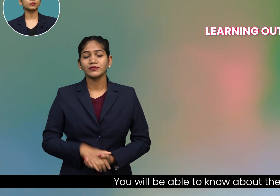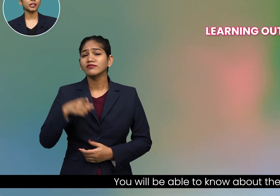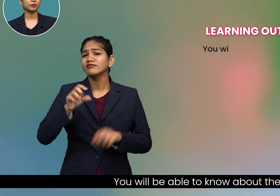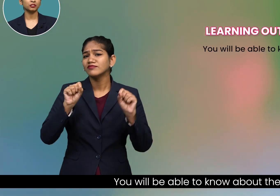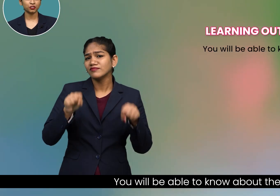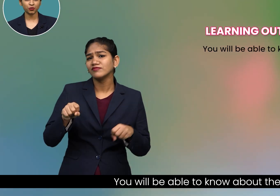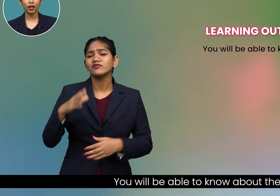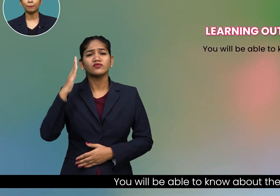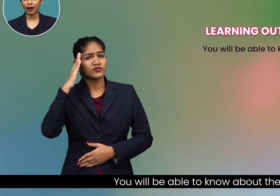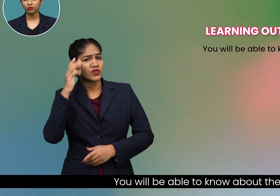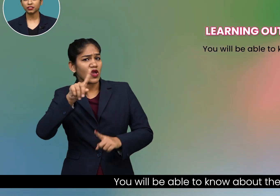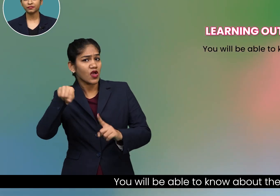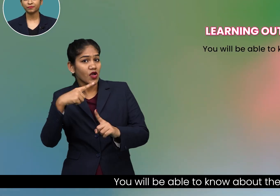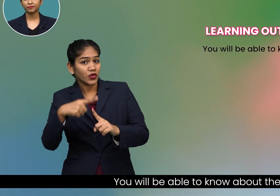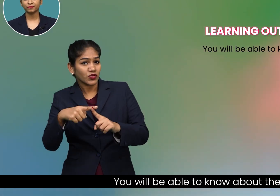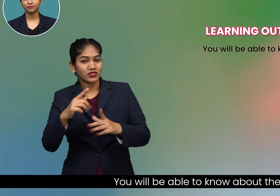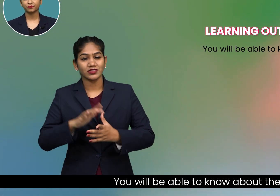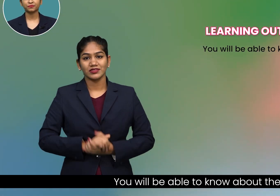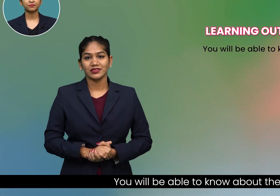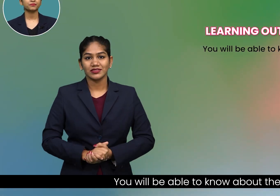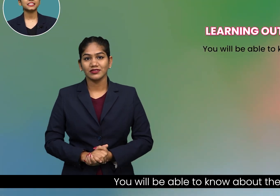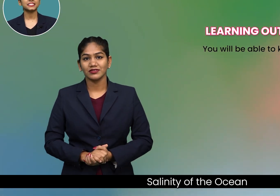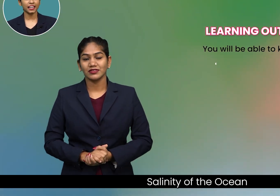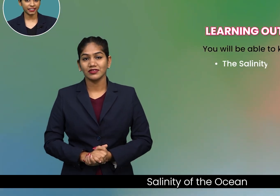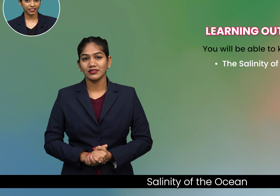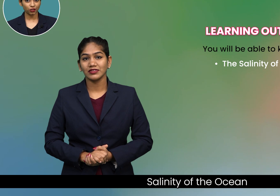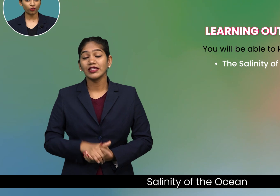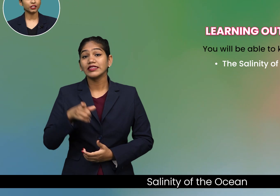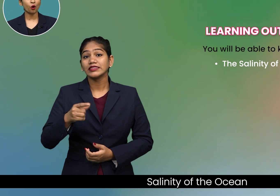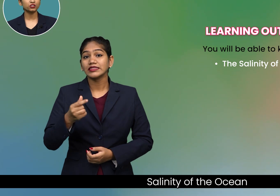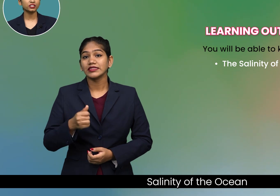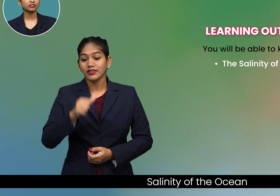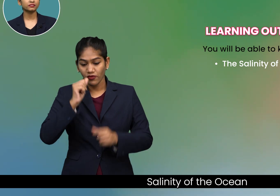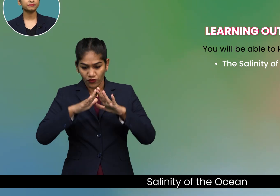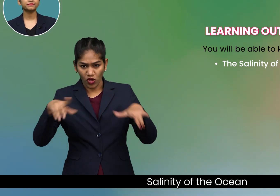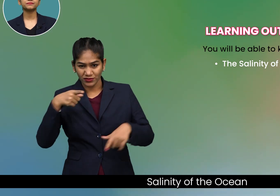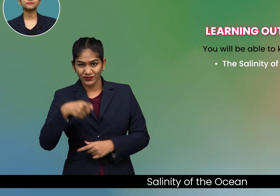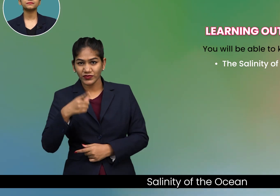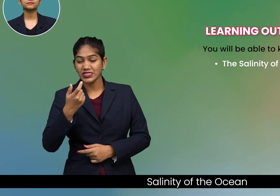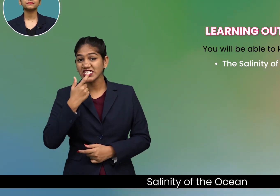You will be able to know about the salinity of the ocean,